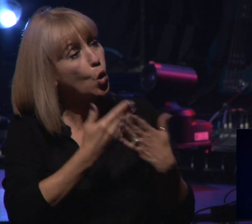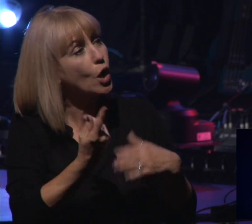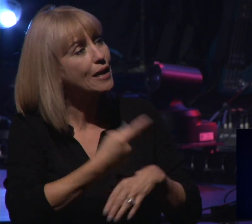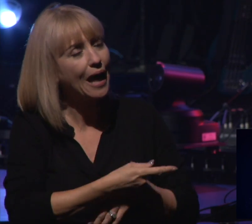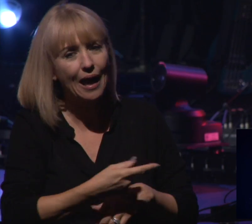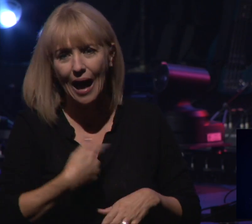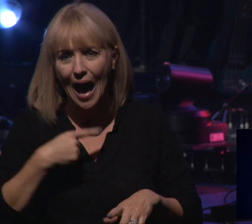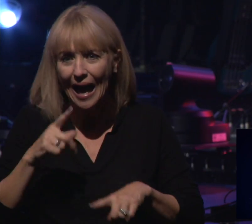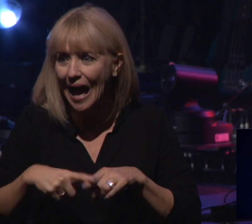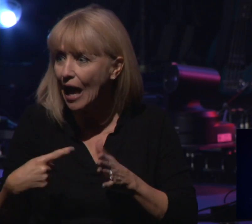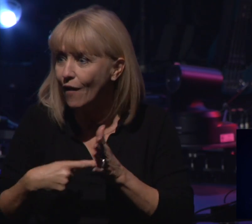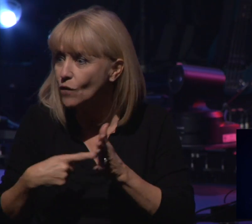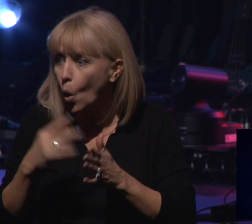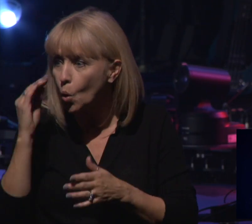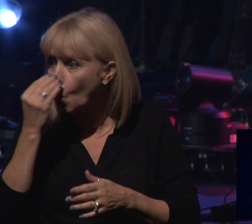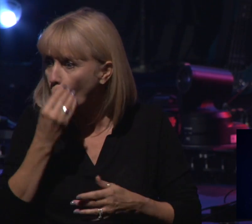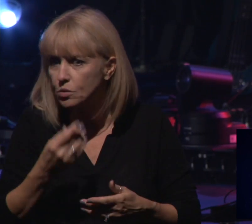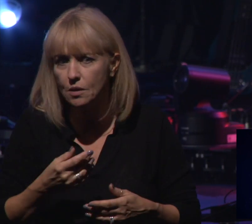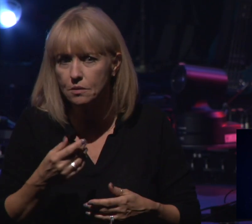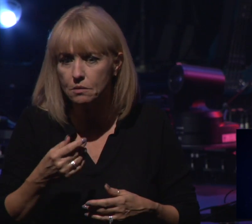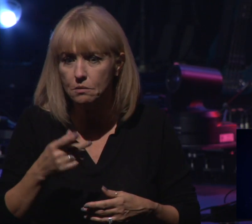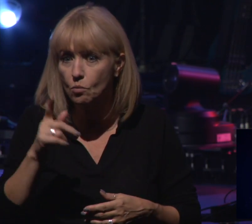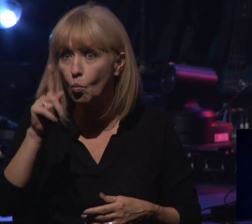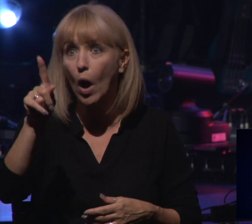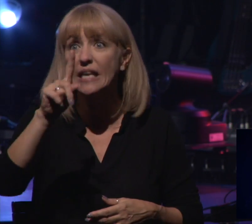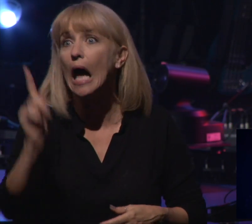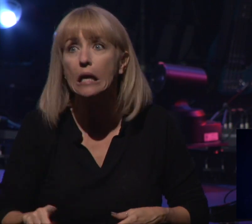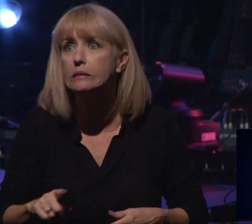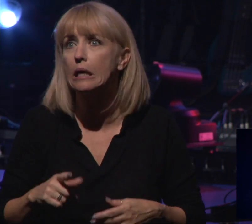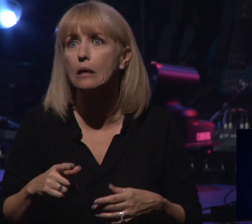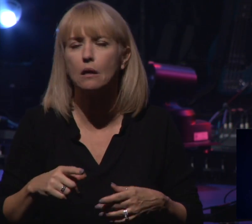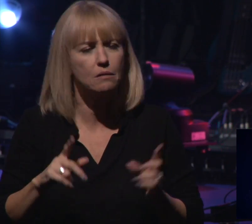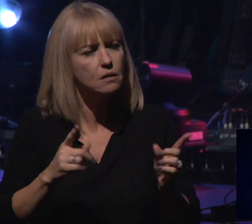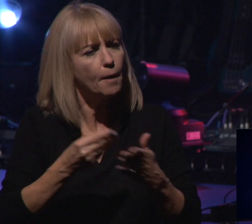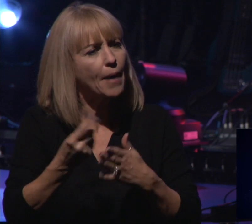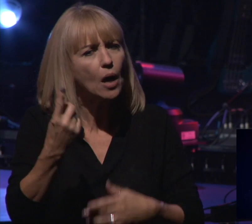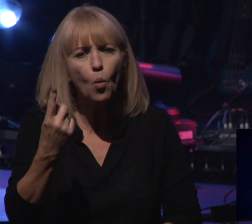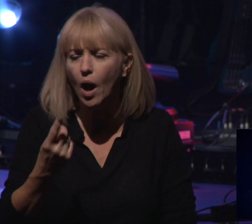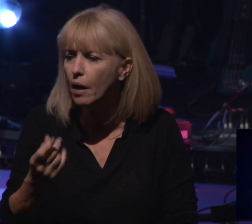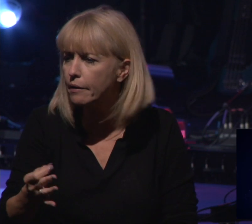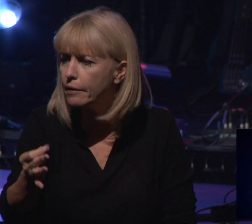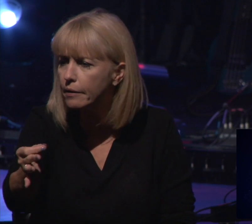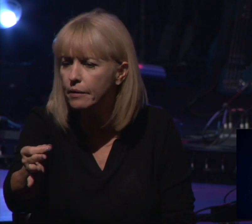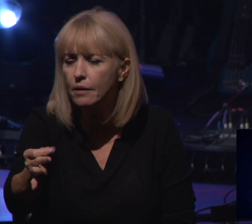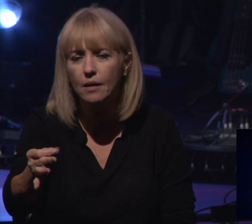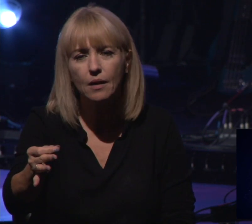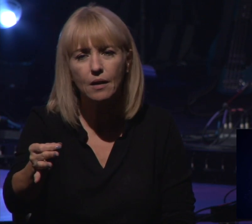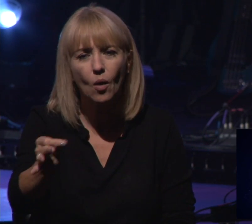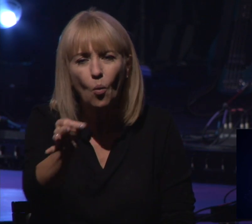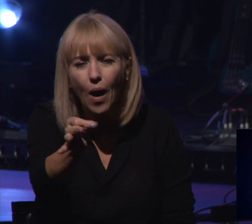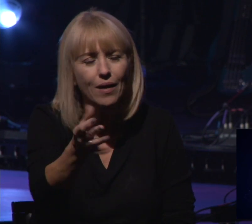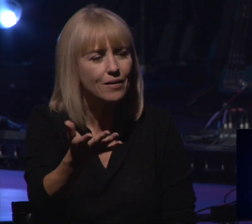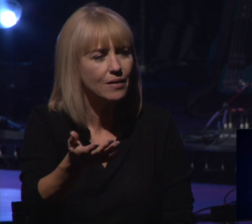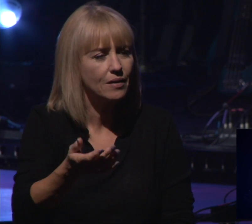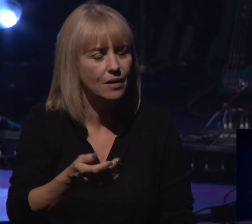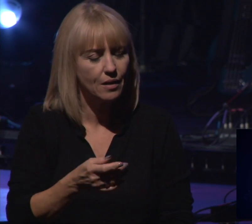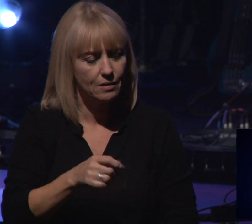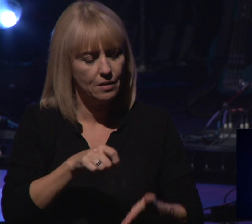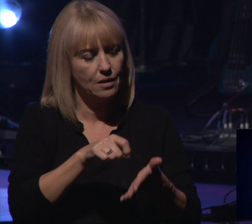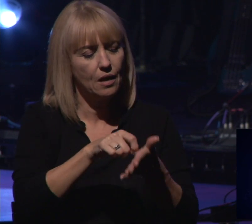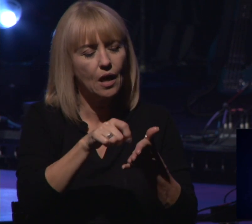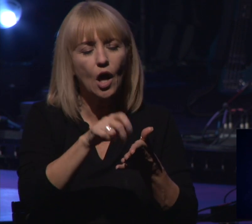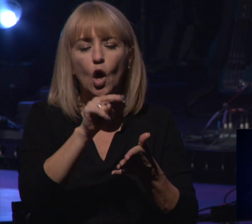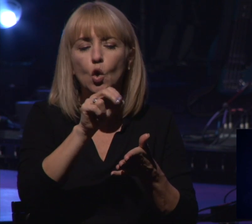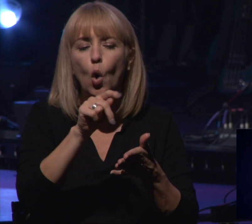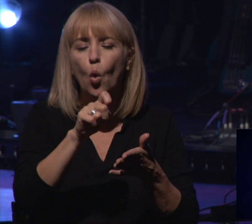hope you're having a good day. You can't afford a dozen roses anymore, but you can give one, How about just that simple note,